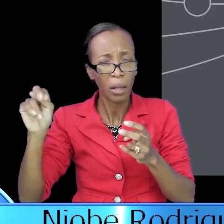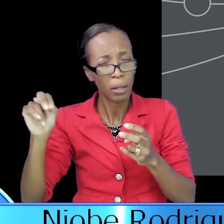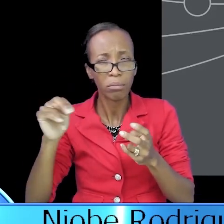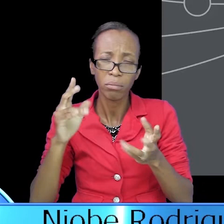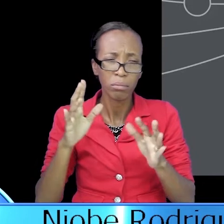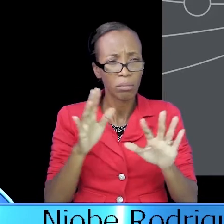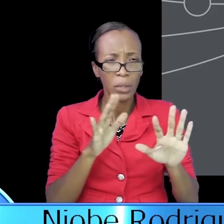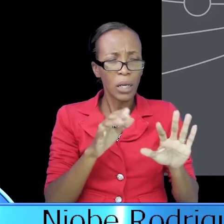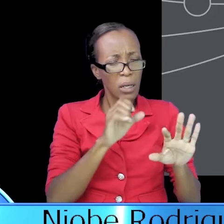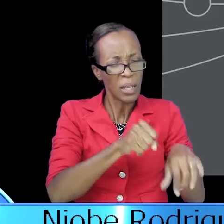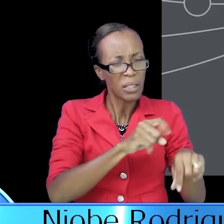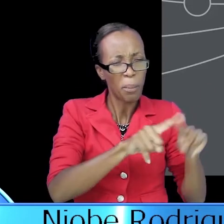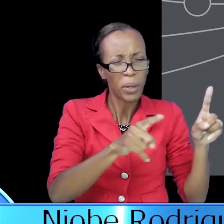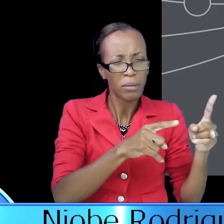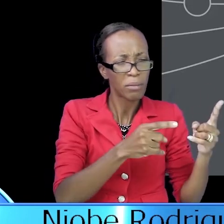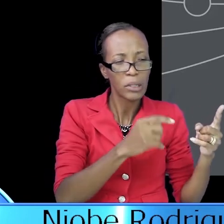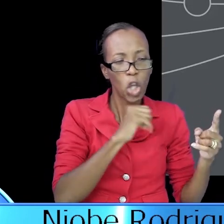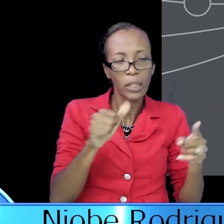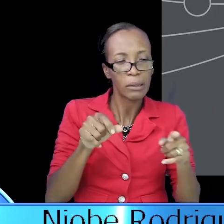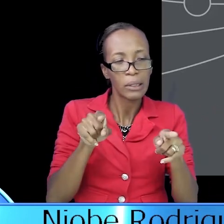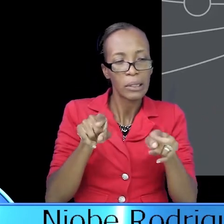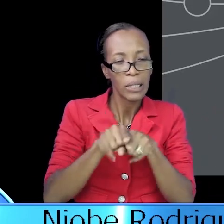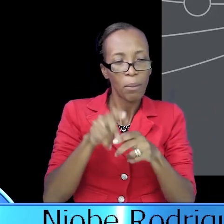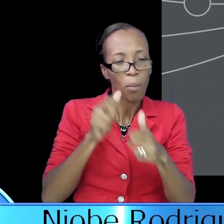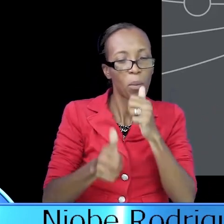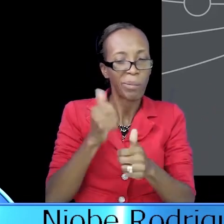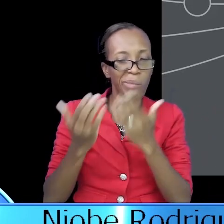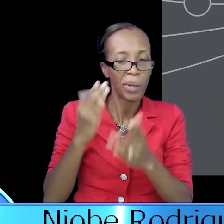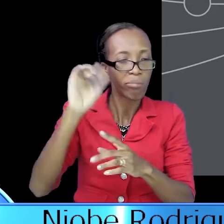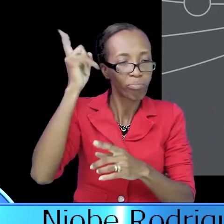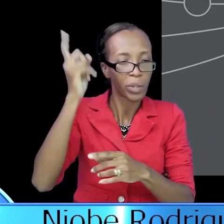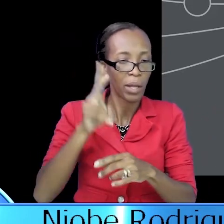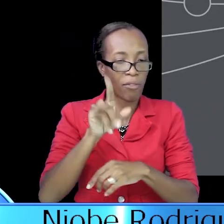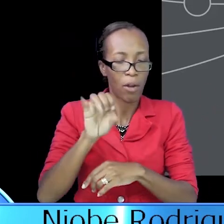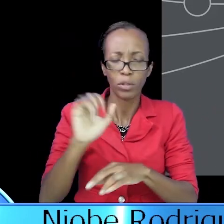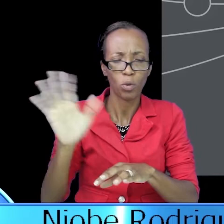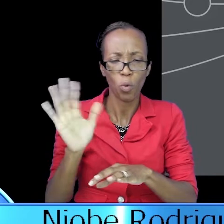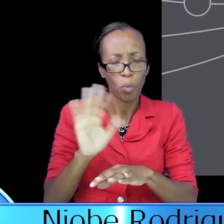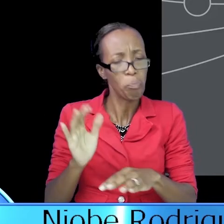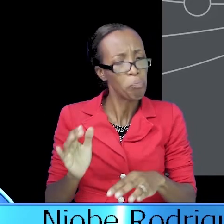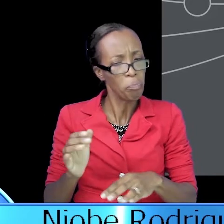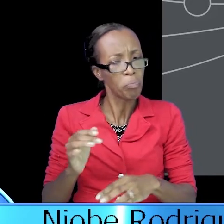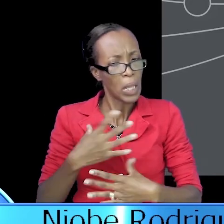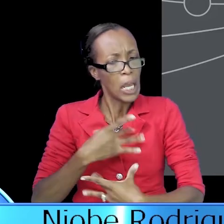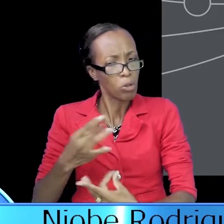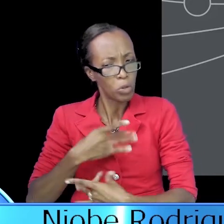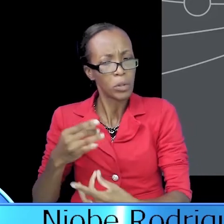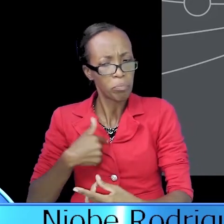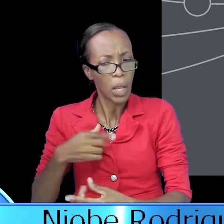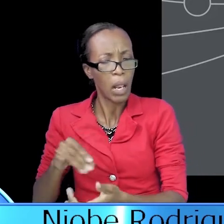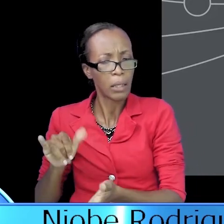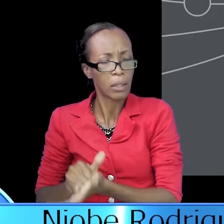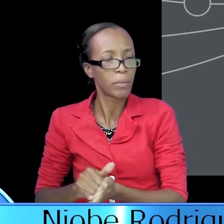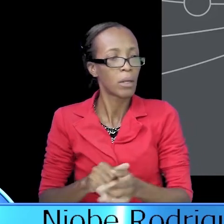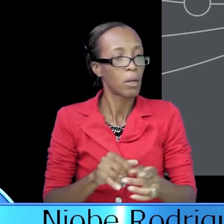favorite that can be loaded in your browser. Oh, okay. Like a plugin then. Yeah. Well, it's like a